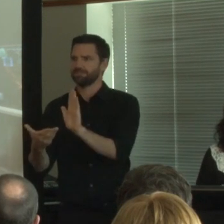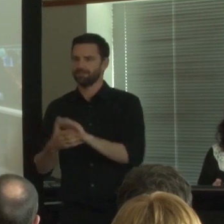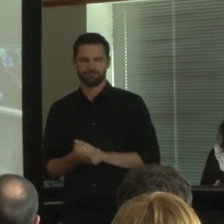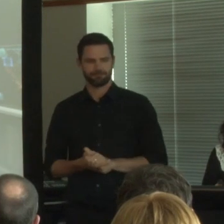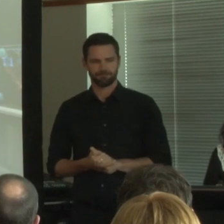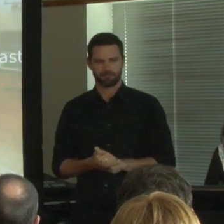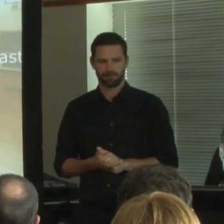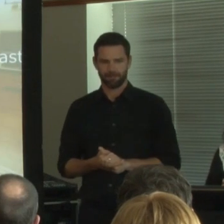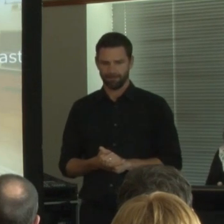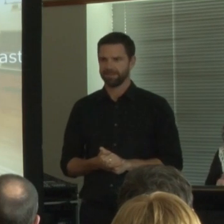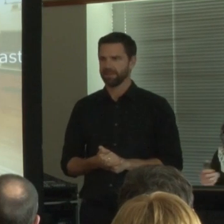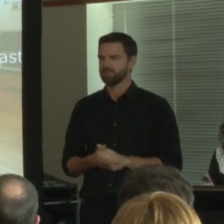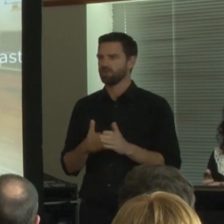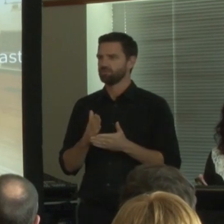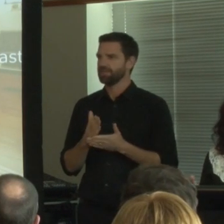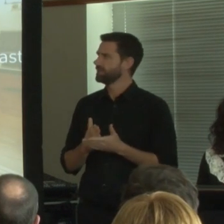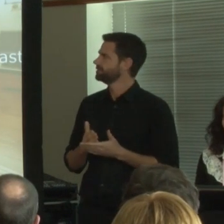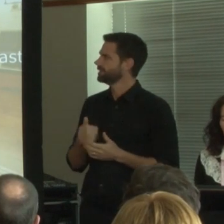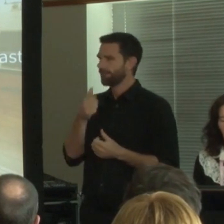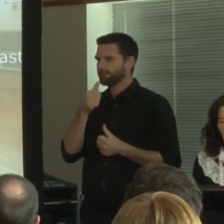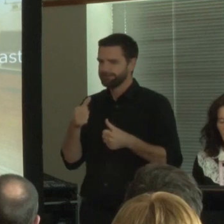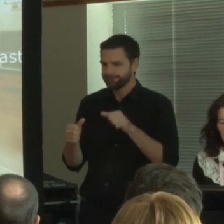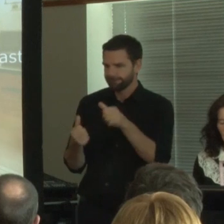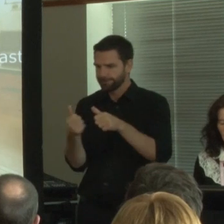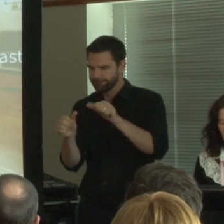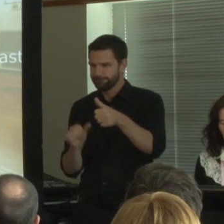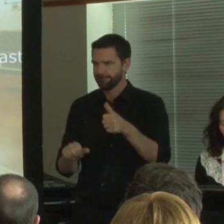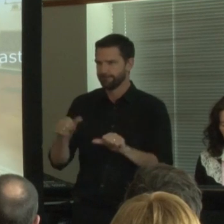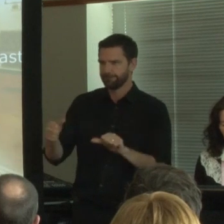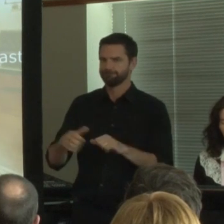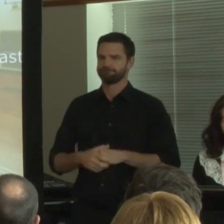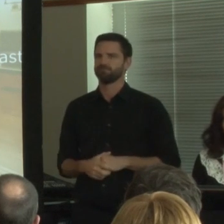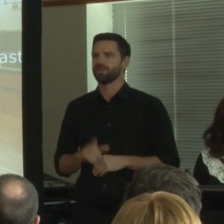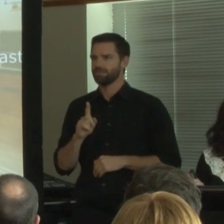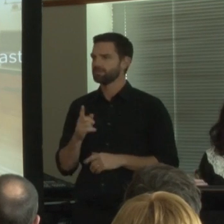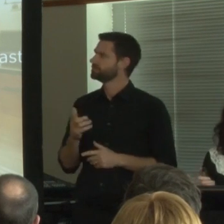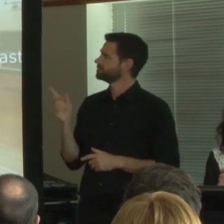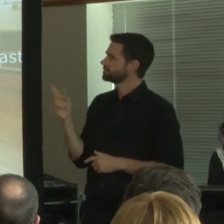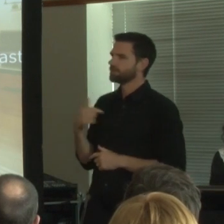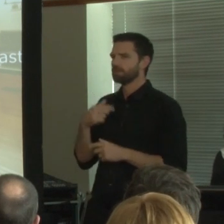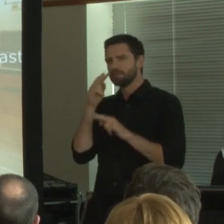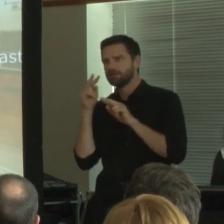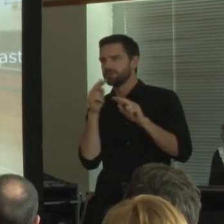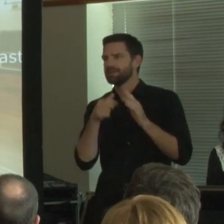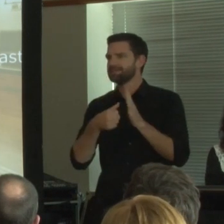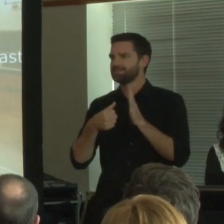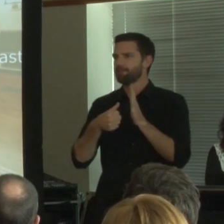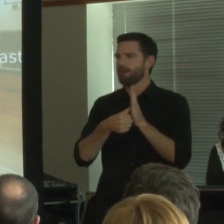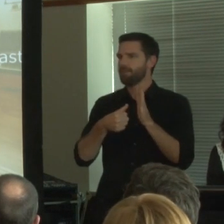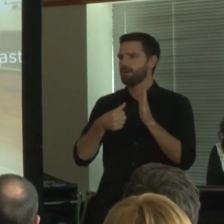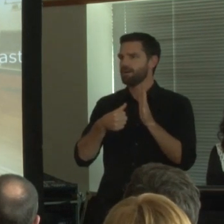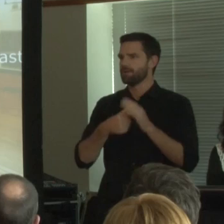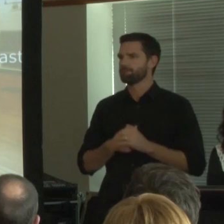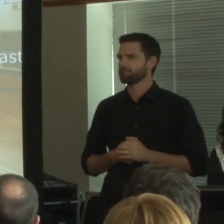being done together, more or less. And one of the research things that I looked at was what Te Papa had done in terms of writing effective